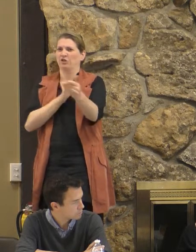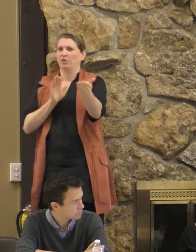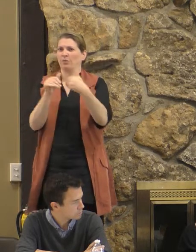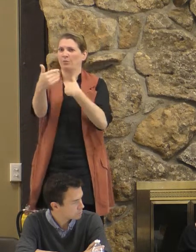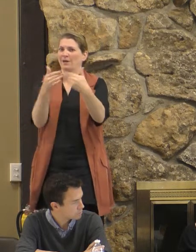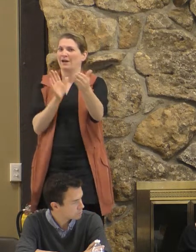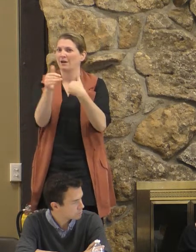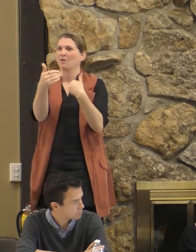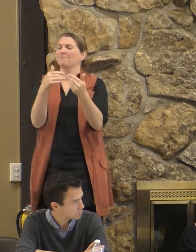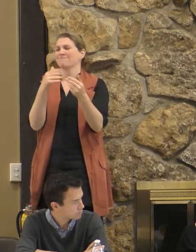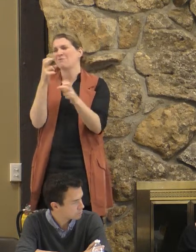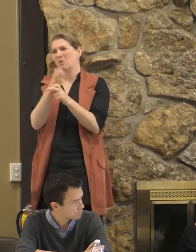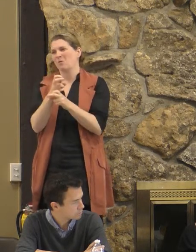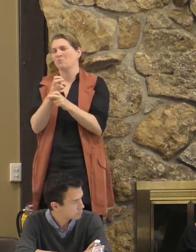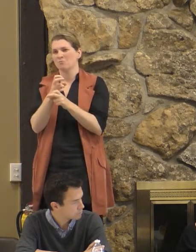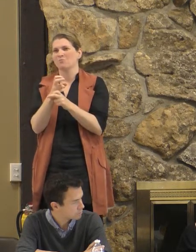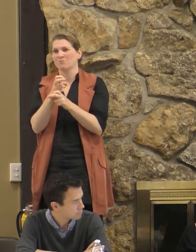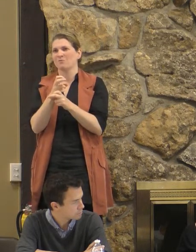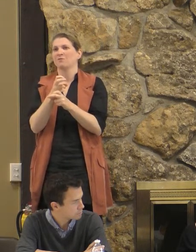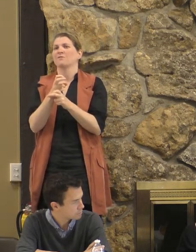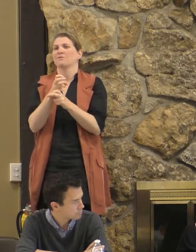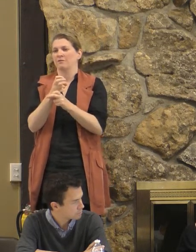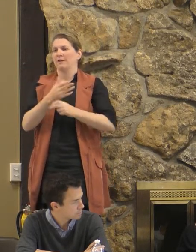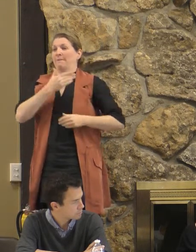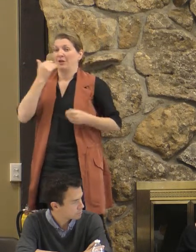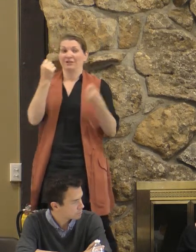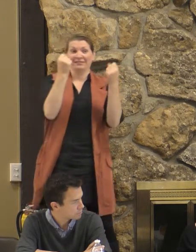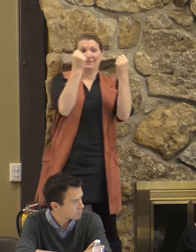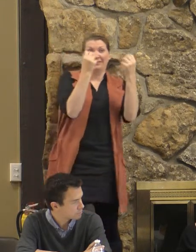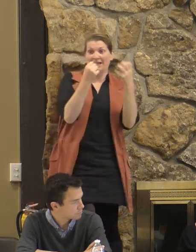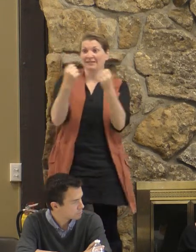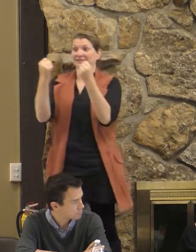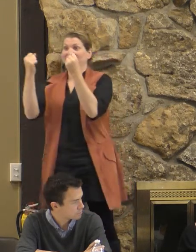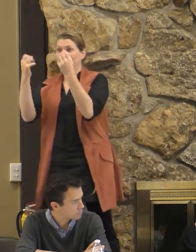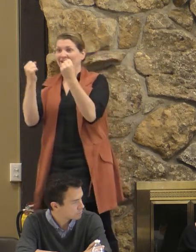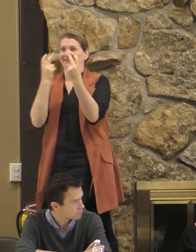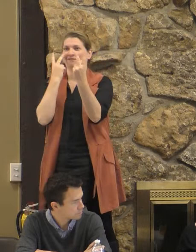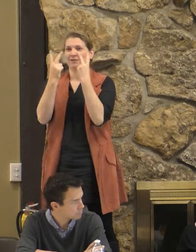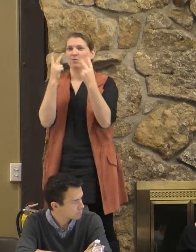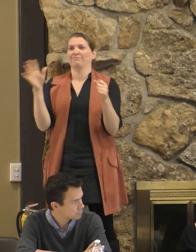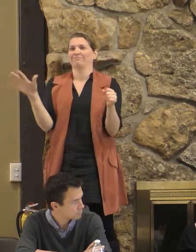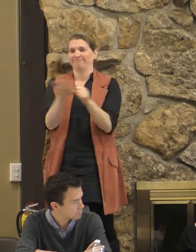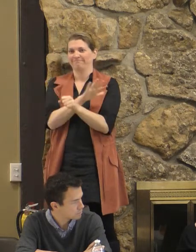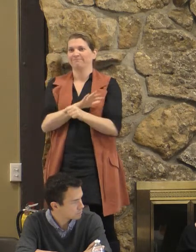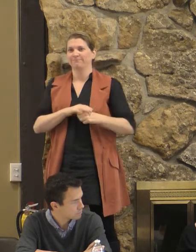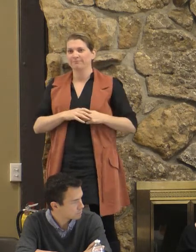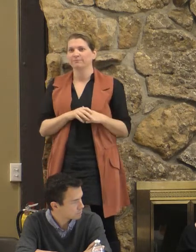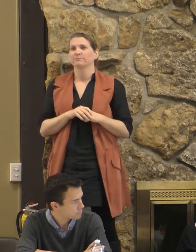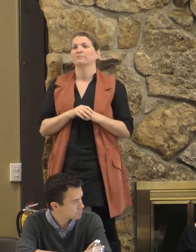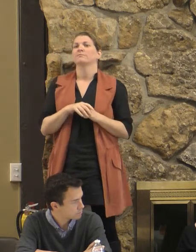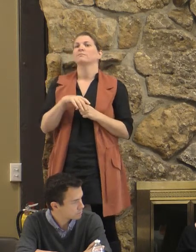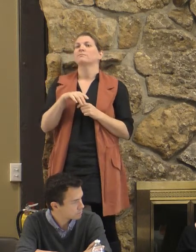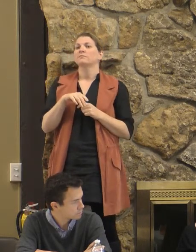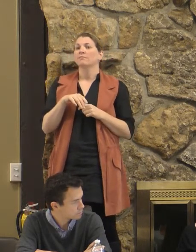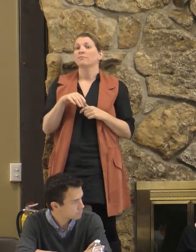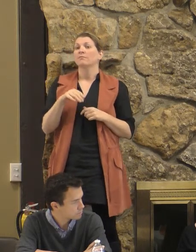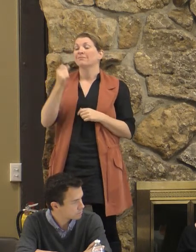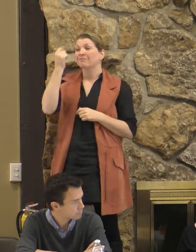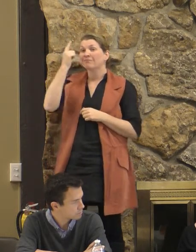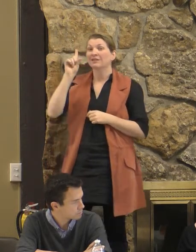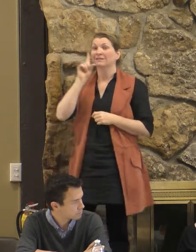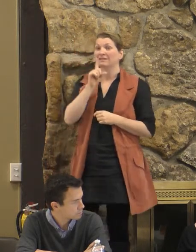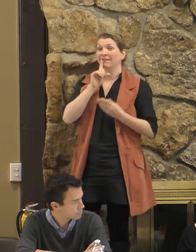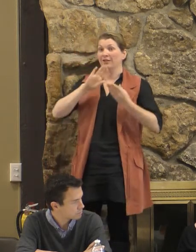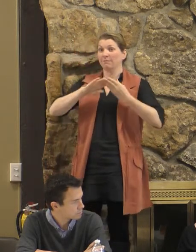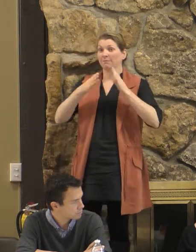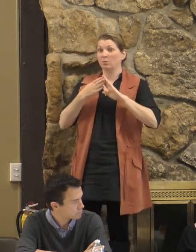medical professional. One other thing that's very common in the deaf community is nodding. Simply because a deaf person is nodding when you're attempting